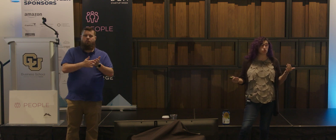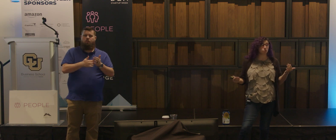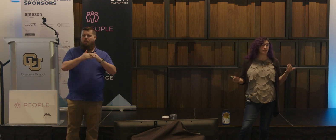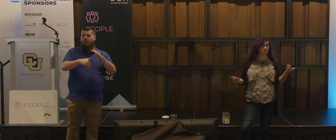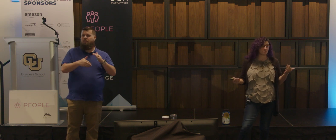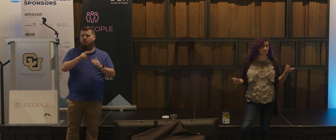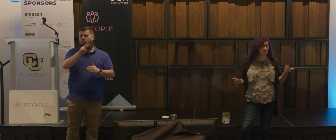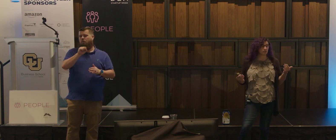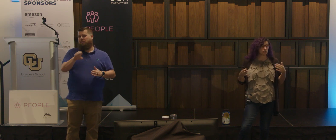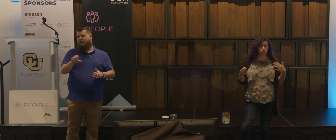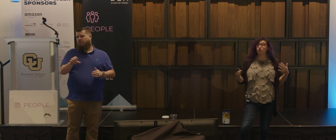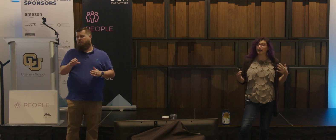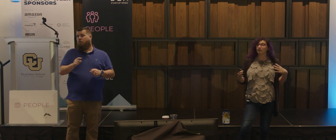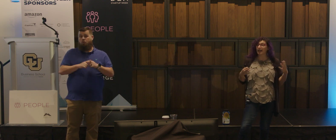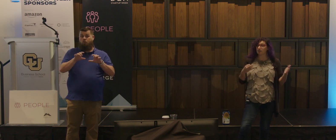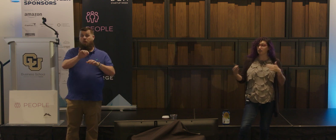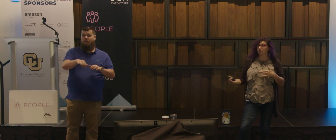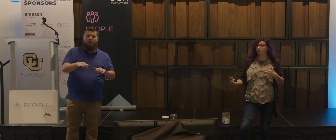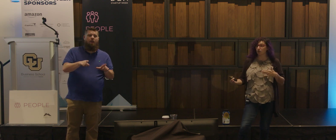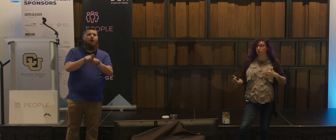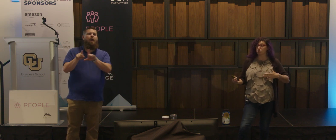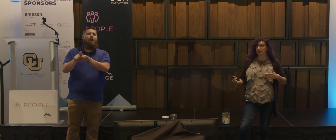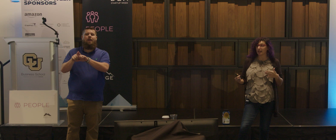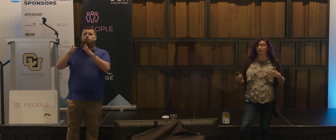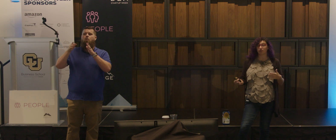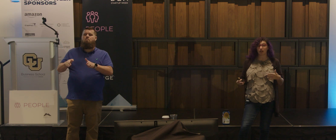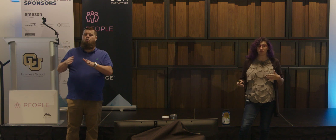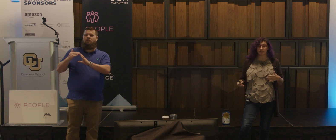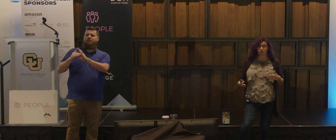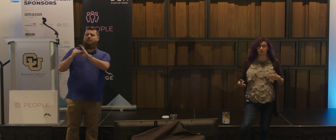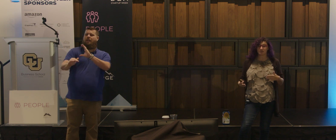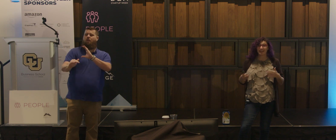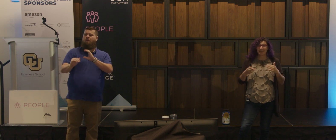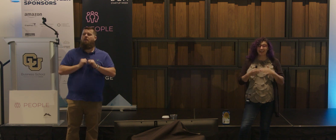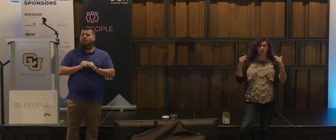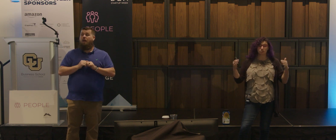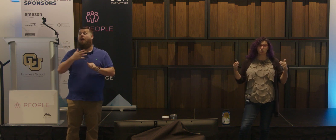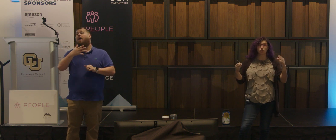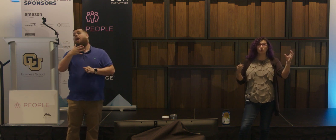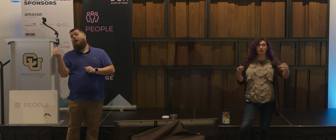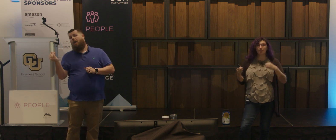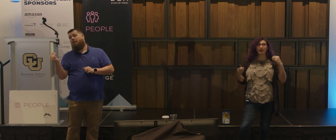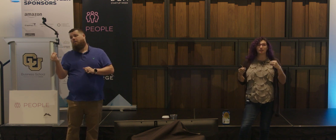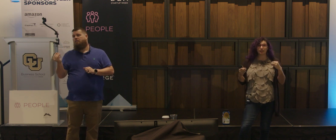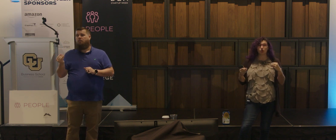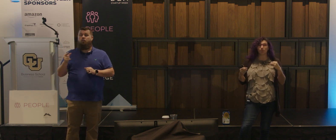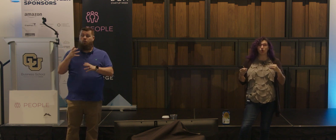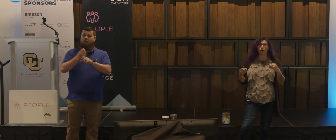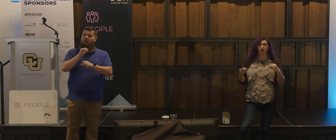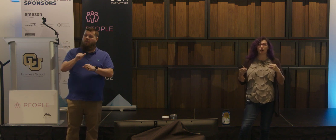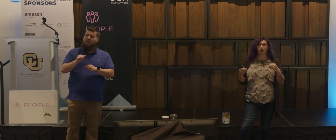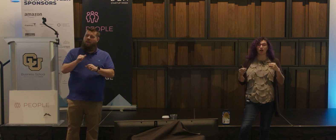less than 2 seconds to do that as a person who's sending out the confirmations. And you get that